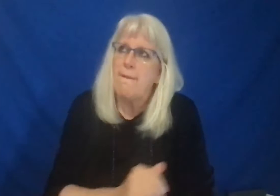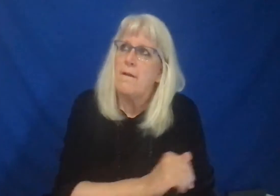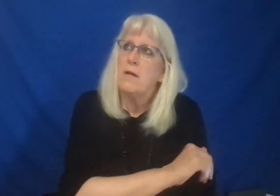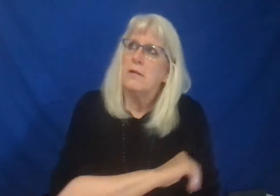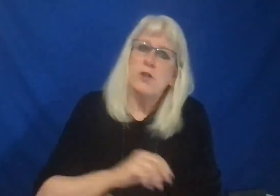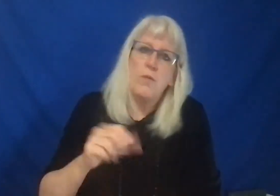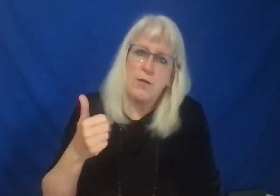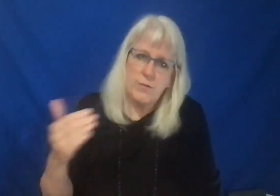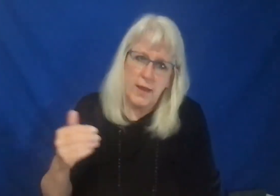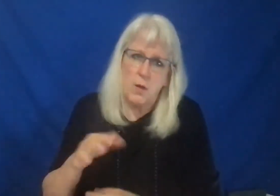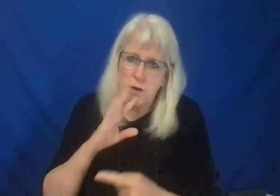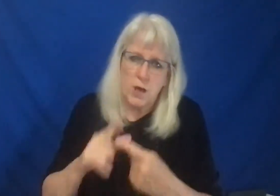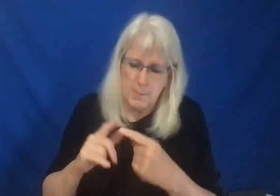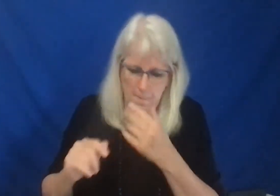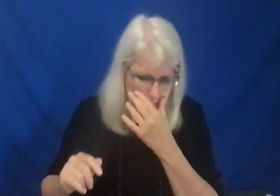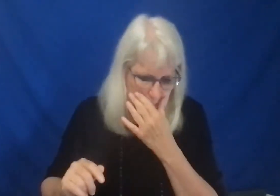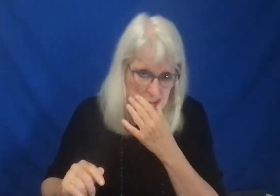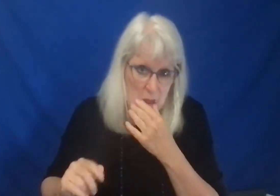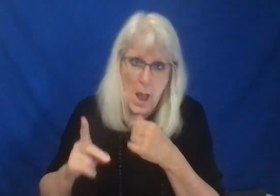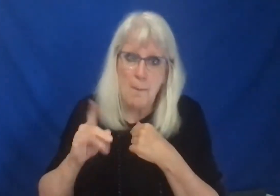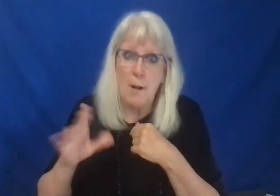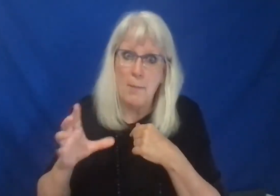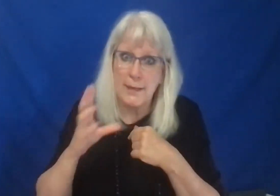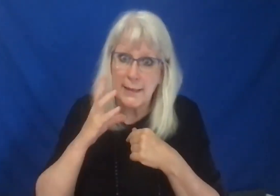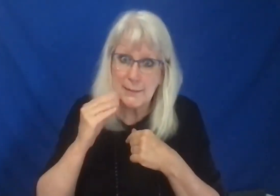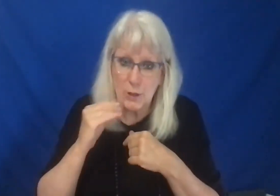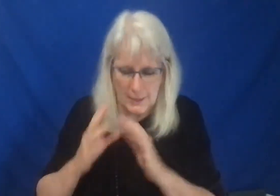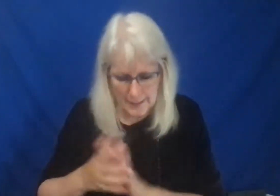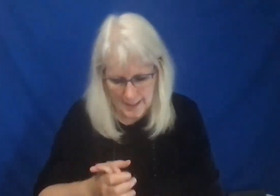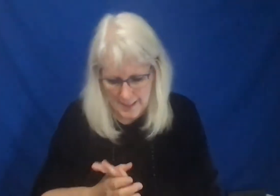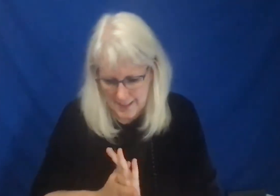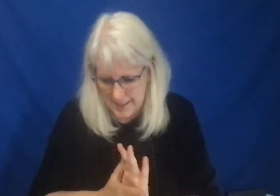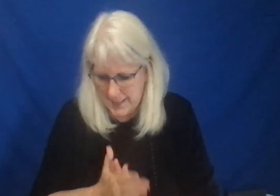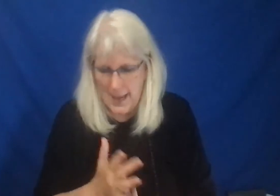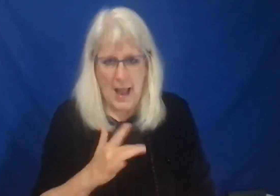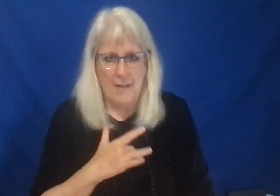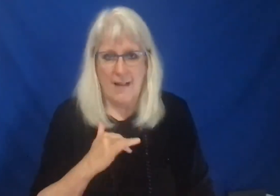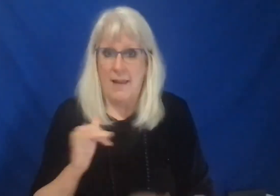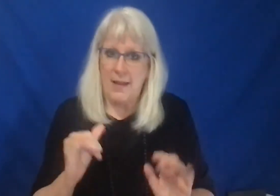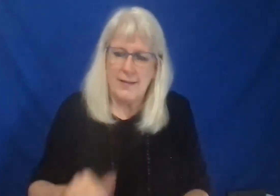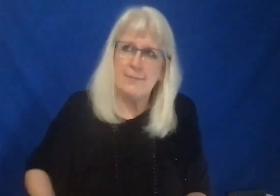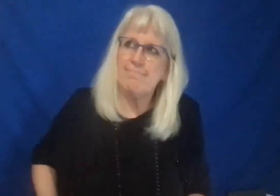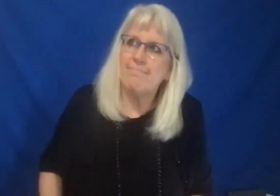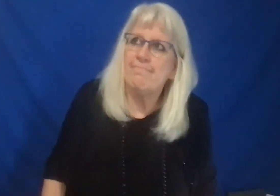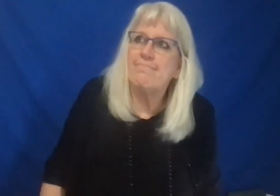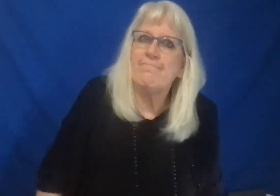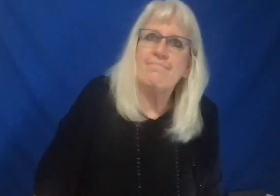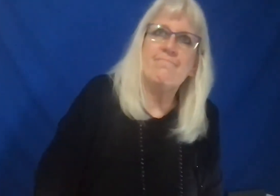an experience that I had in public, where I feel like trying to stand up for and be a leader